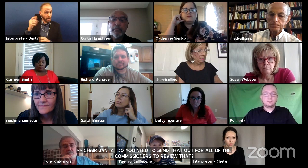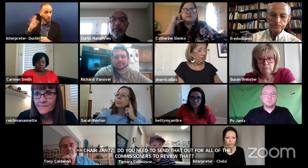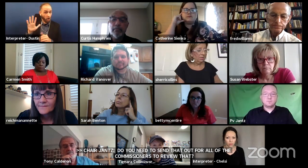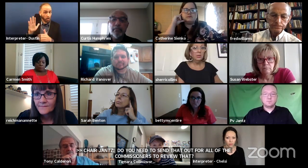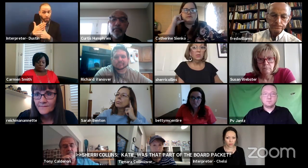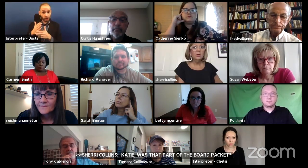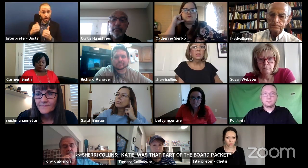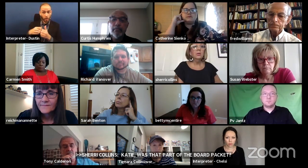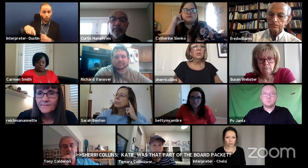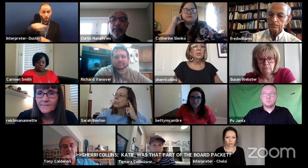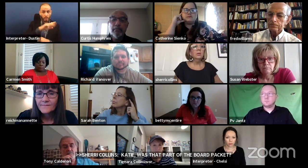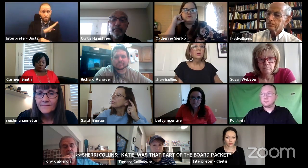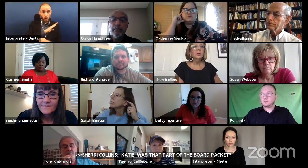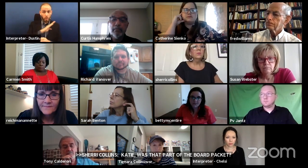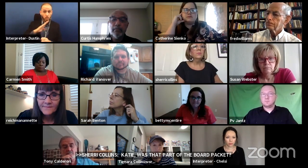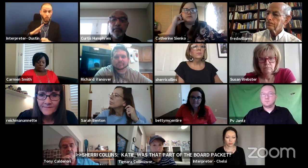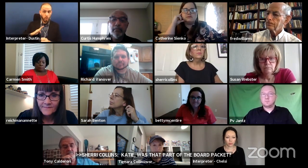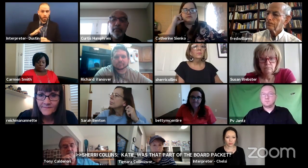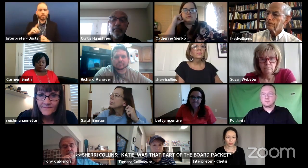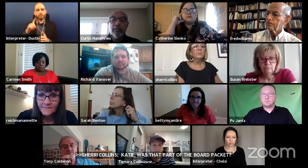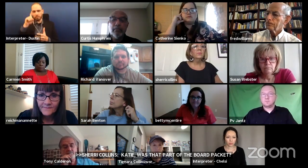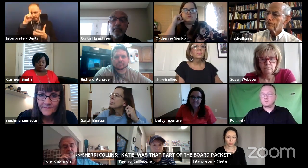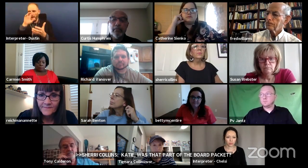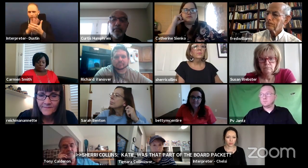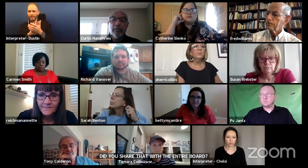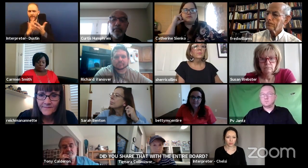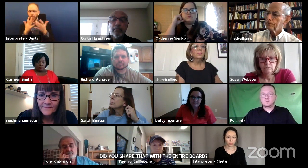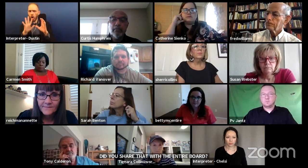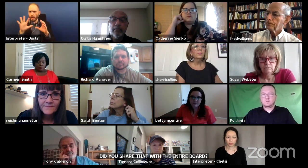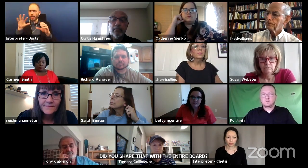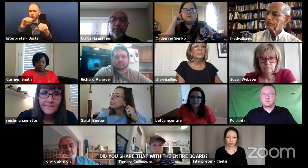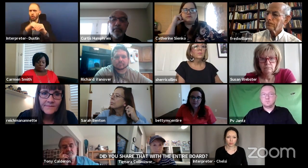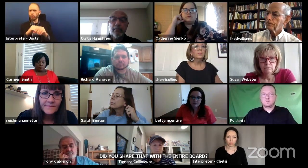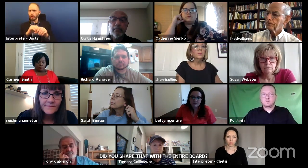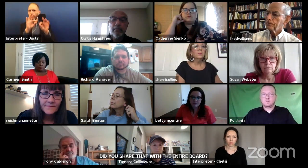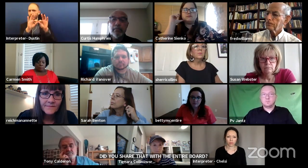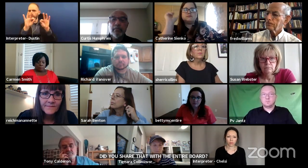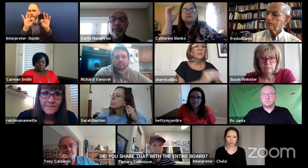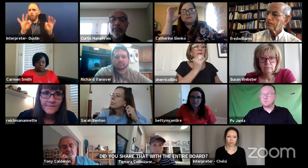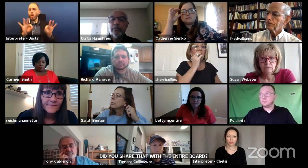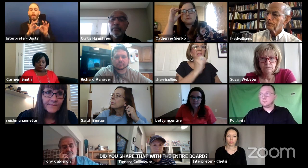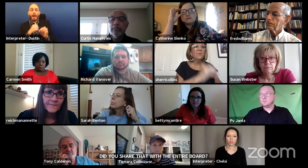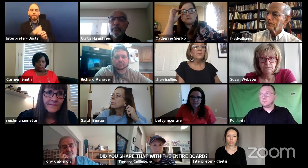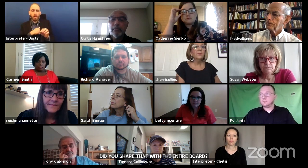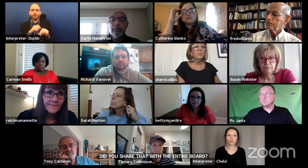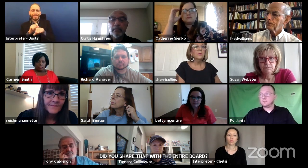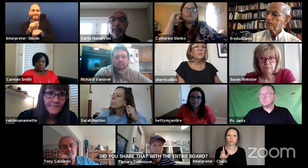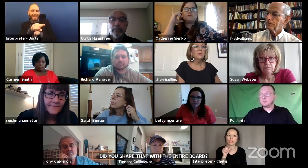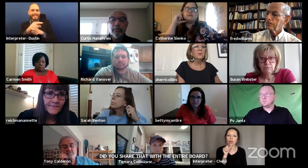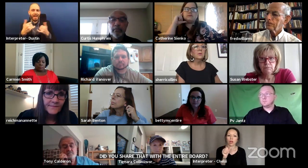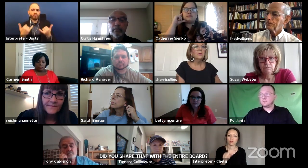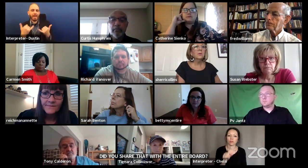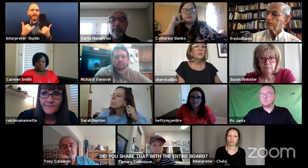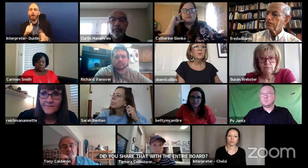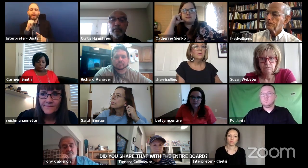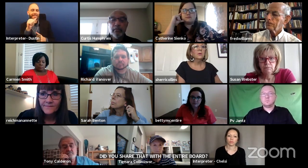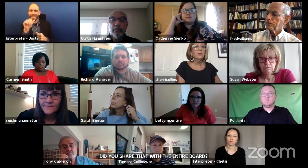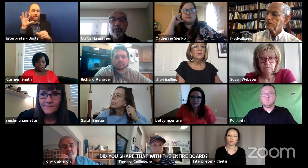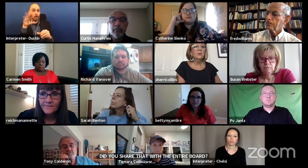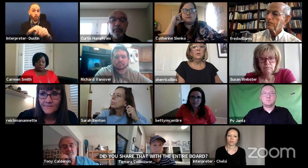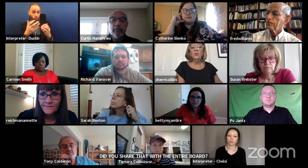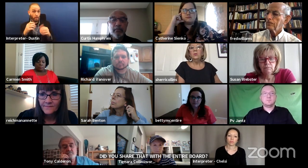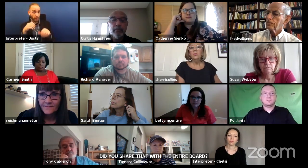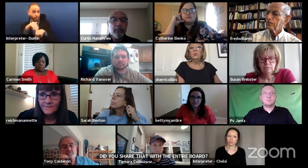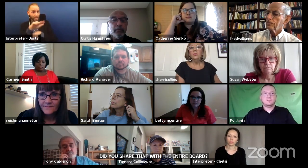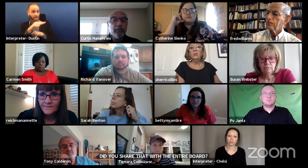Do not believe we included the actual form in the board packet. I apologize. I can send that out very quickly. Did you want me to send it right now via email